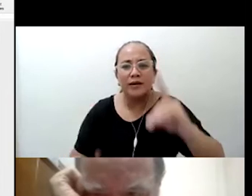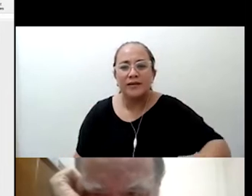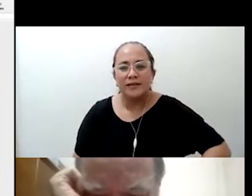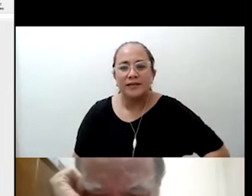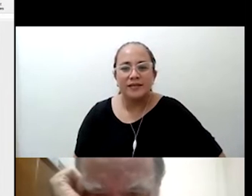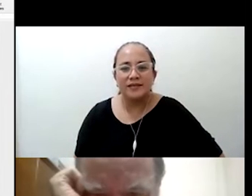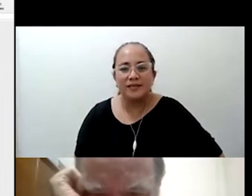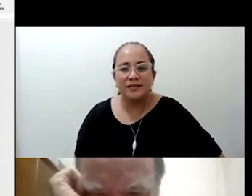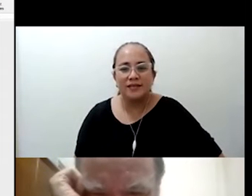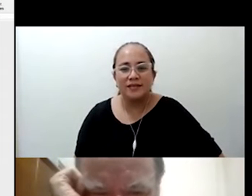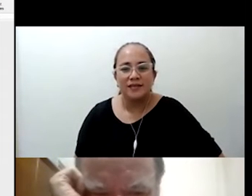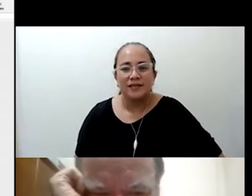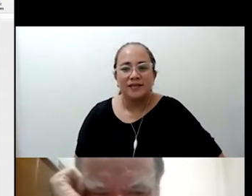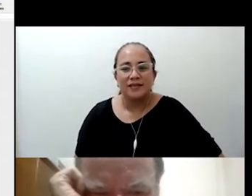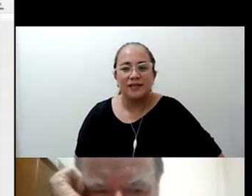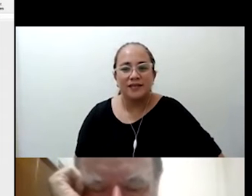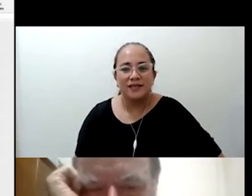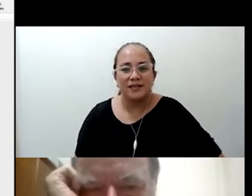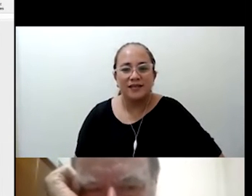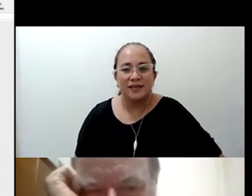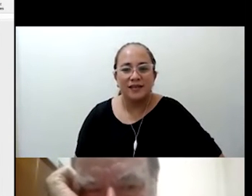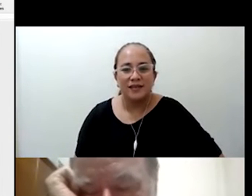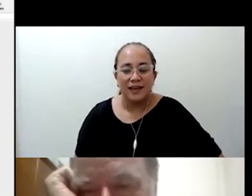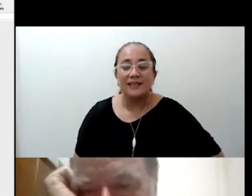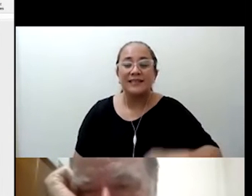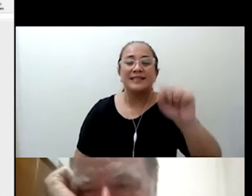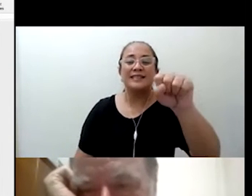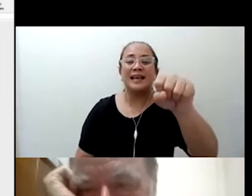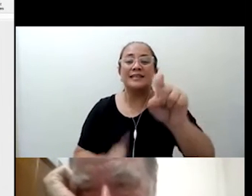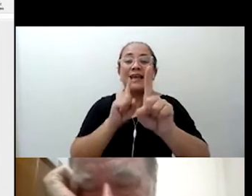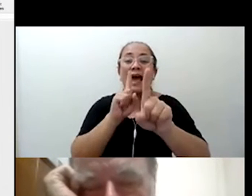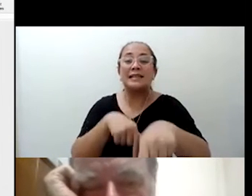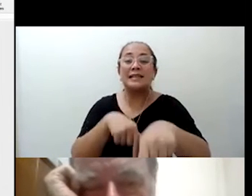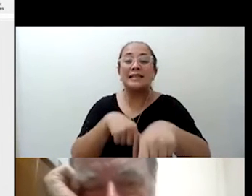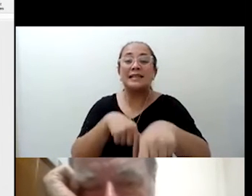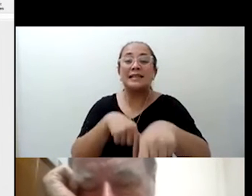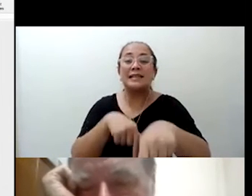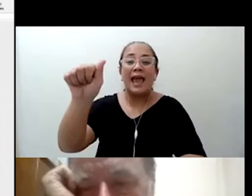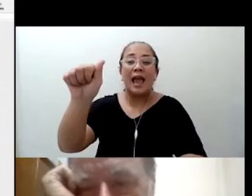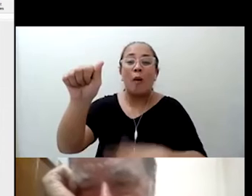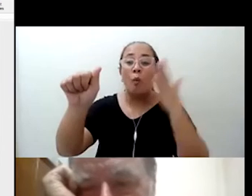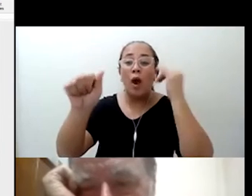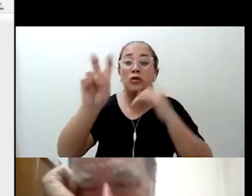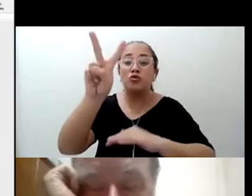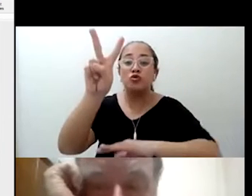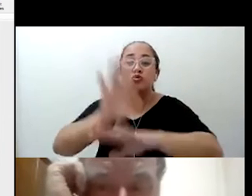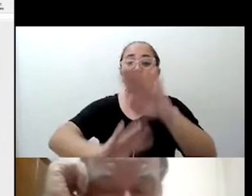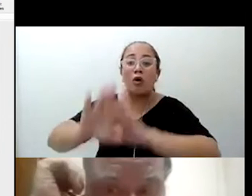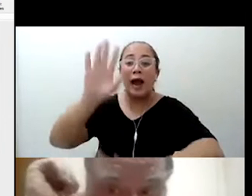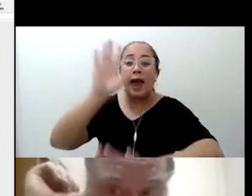Shock changed his mind. It's A. Yes, A, Going because it's a two-handed sign and because of the